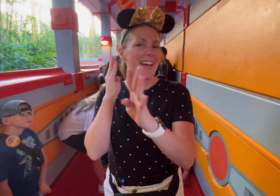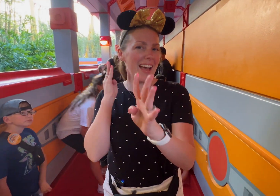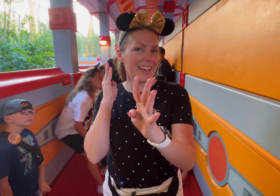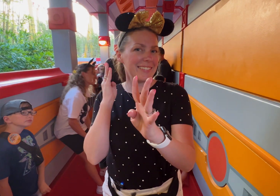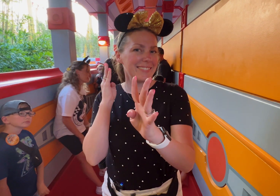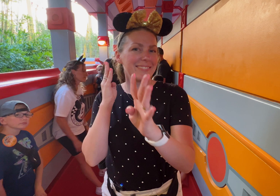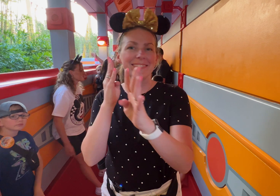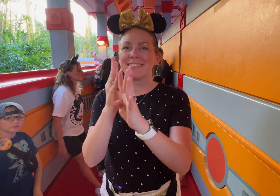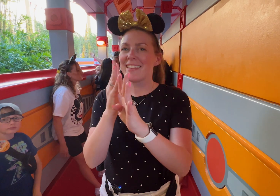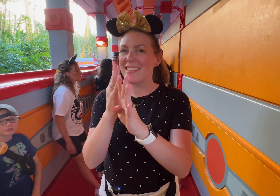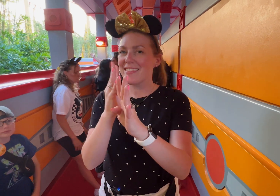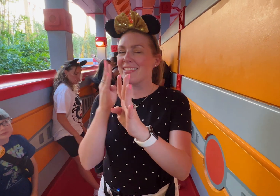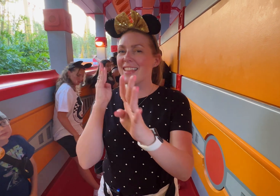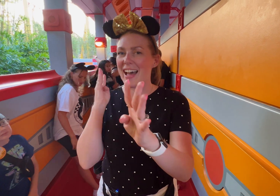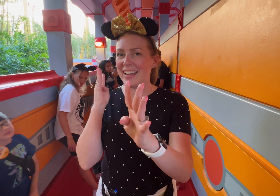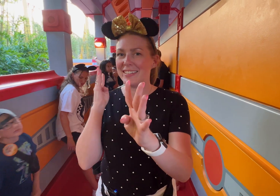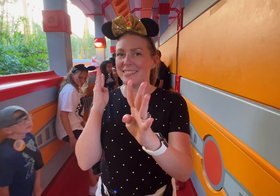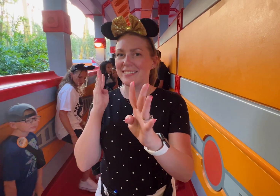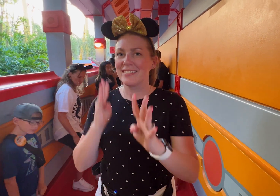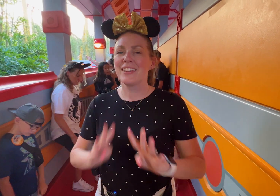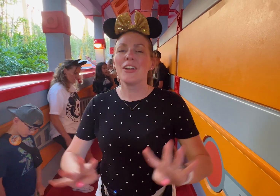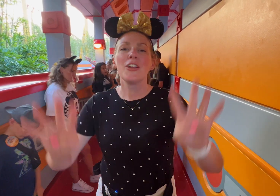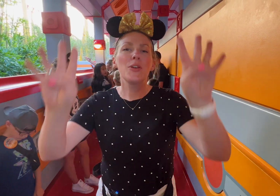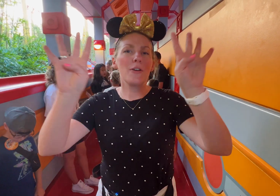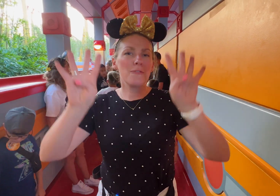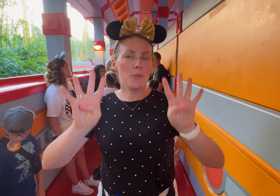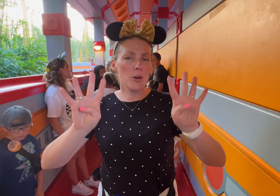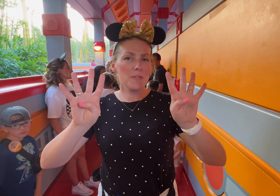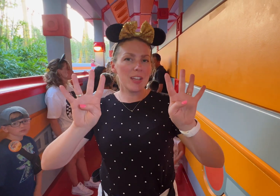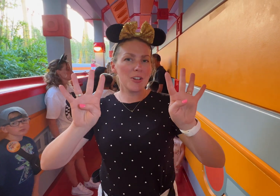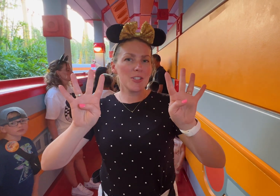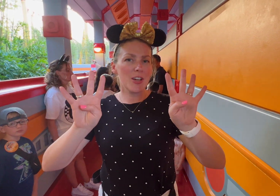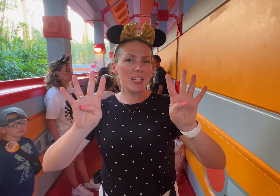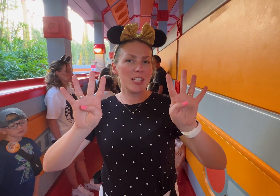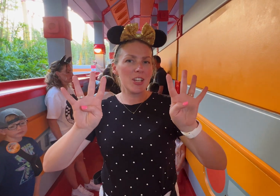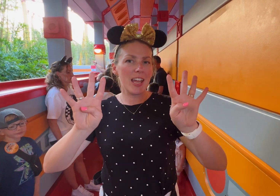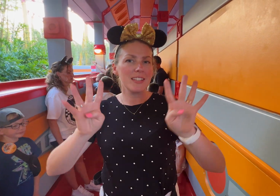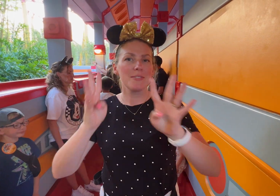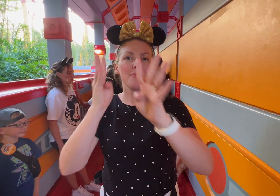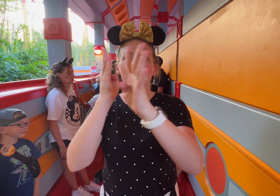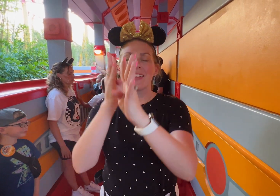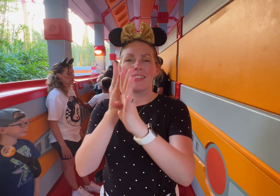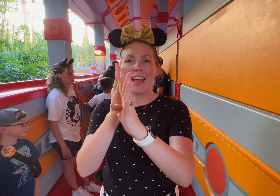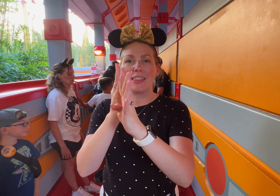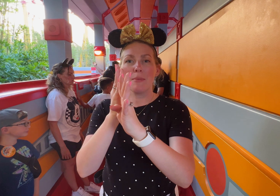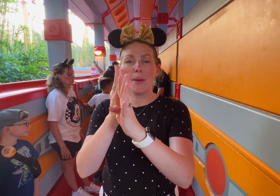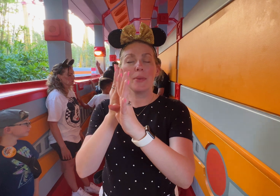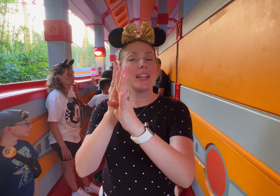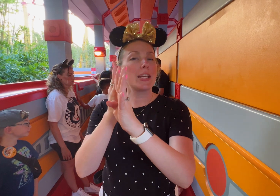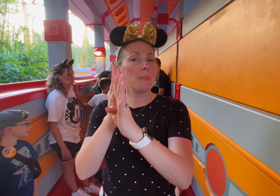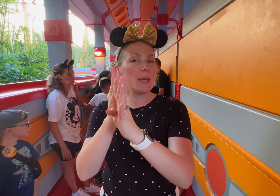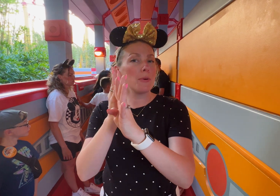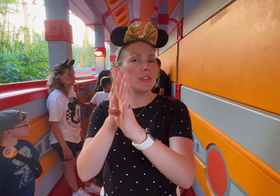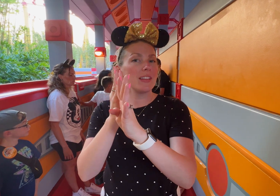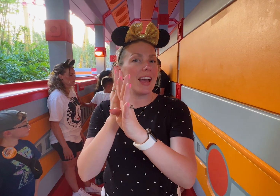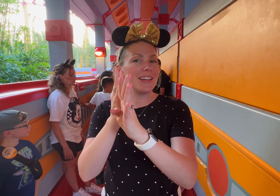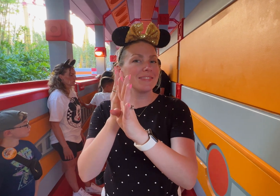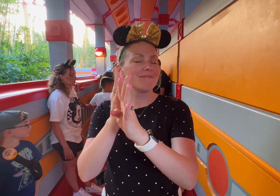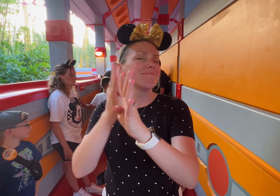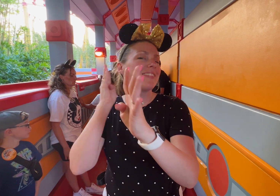Line. Line. You have 4 fingers on each hand. Line them up like a people in the line.